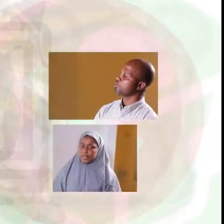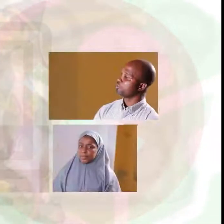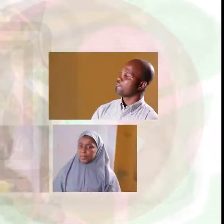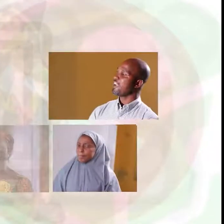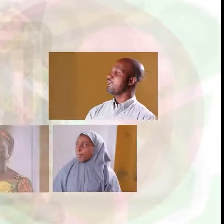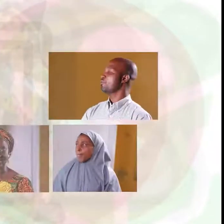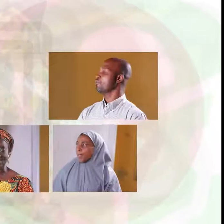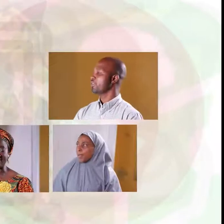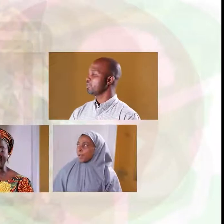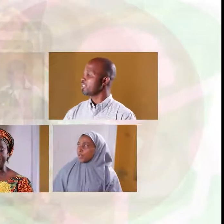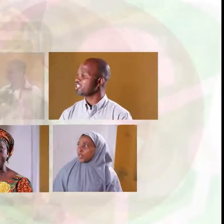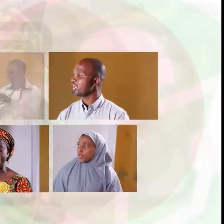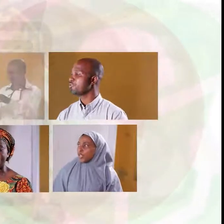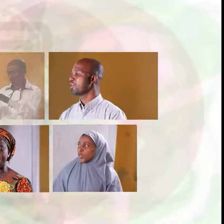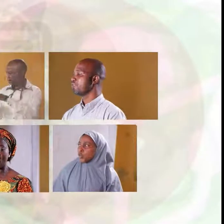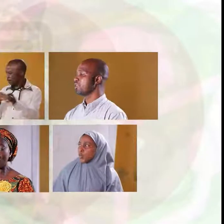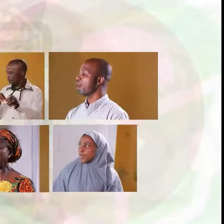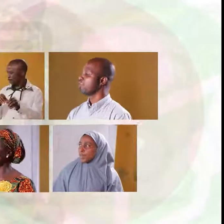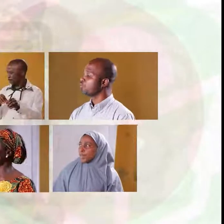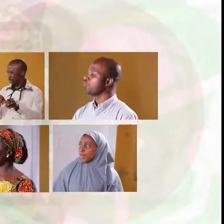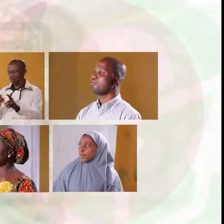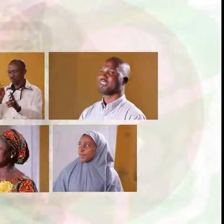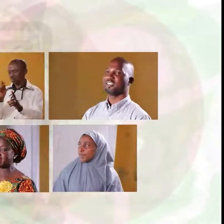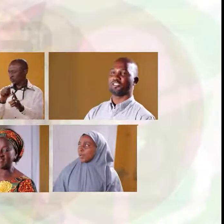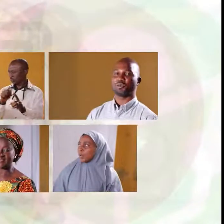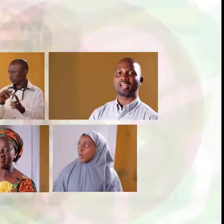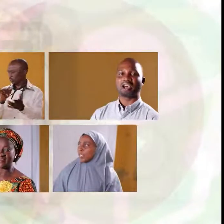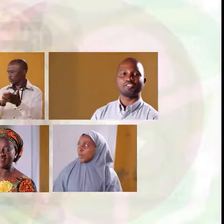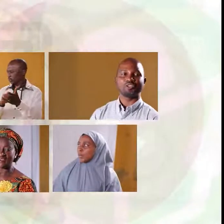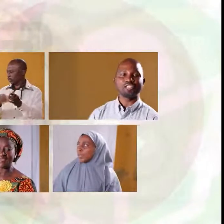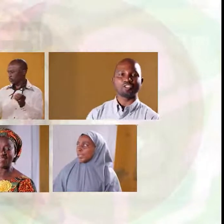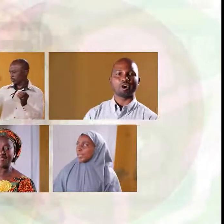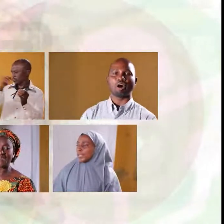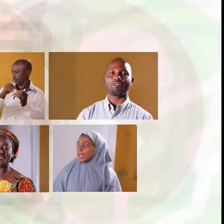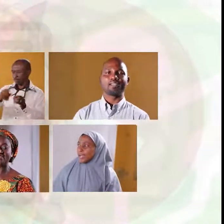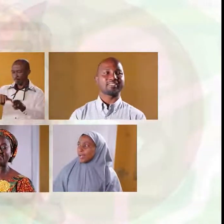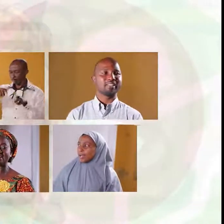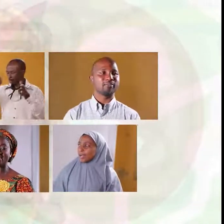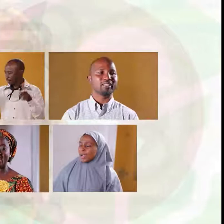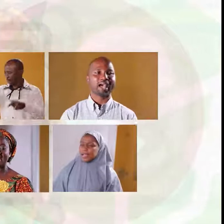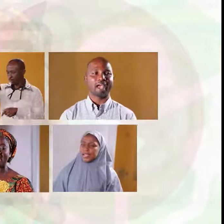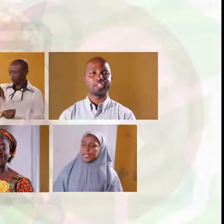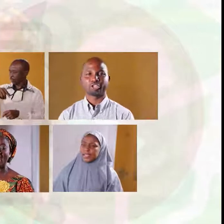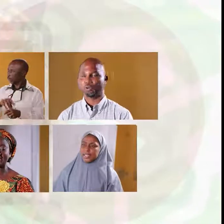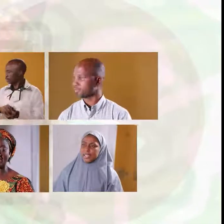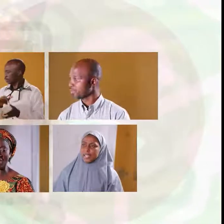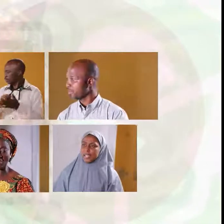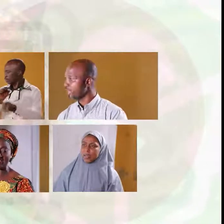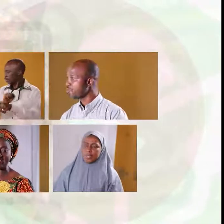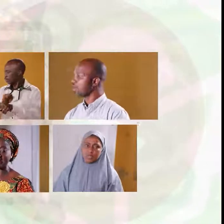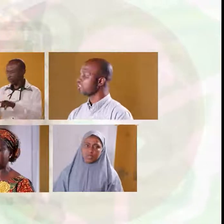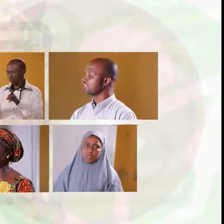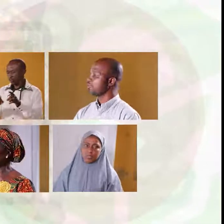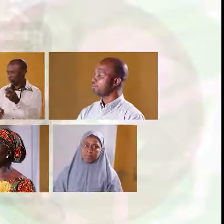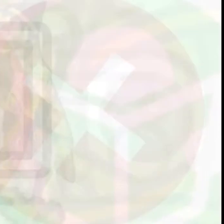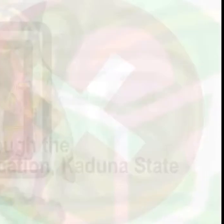the next point. We should ensure whatever we see is clear. That means work is being done. We